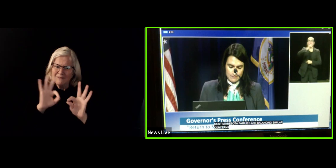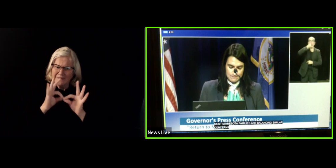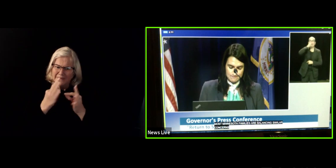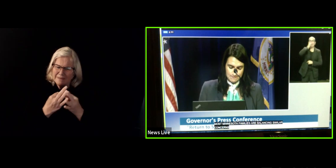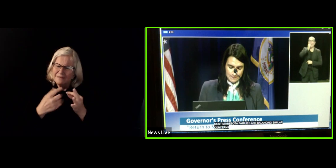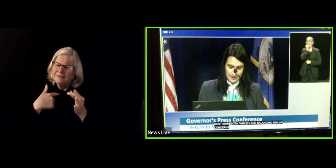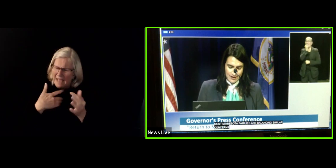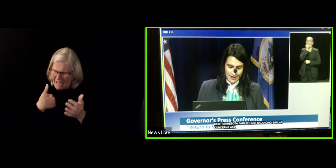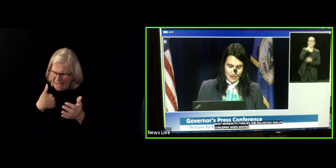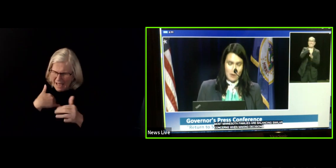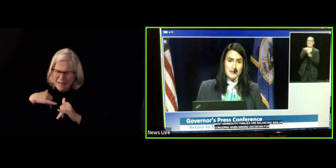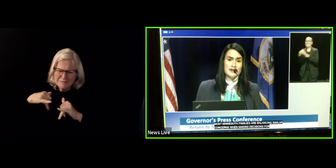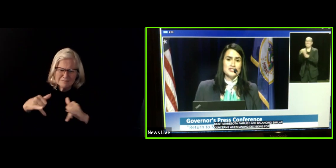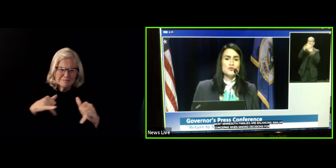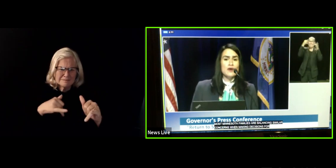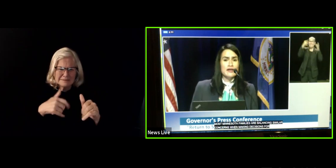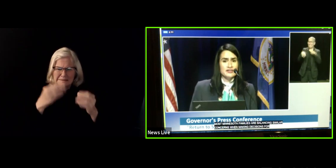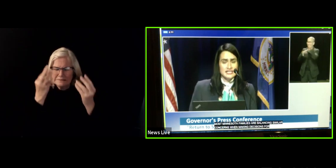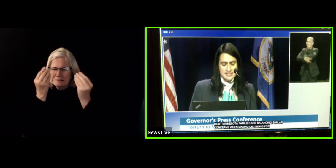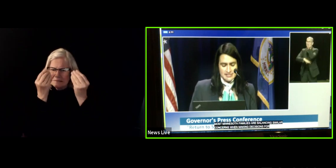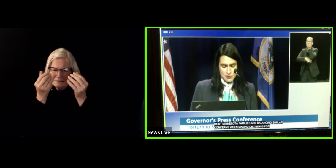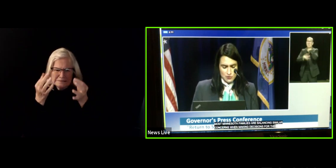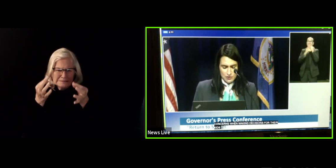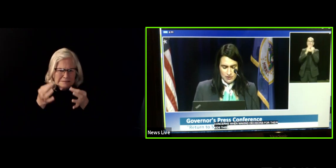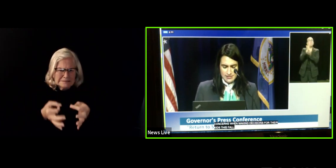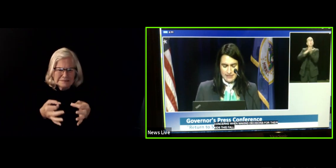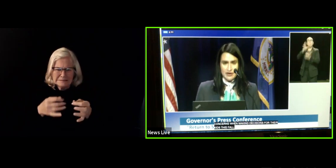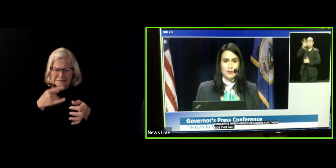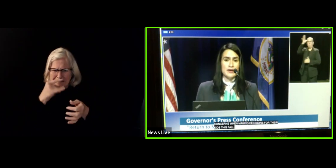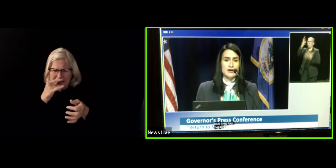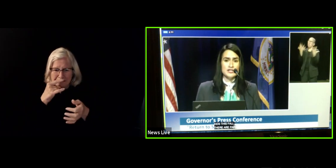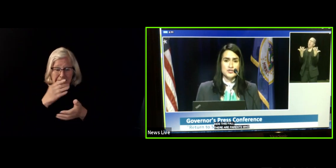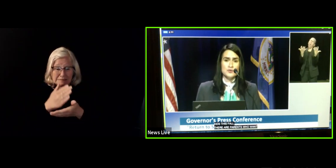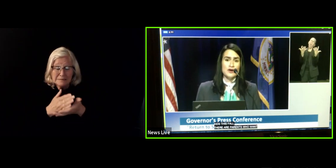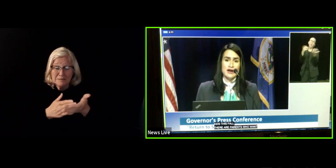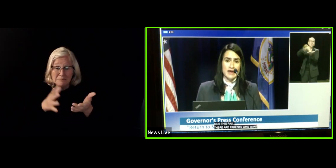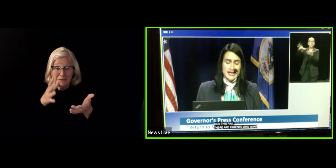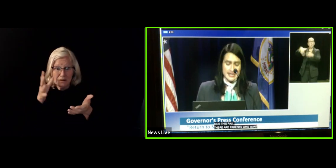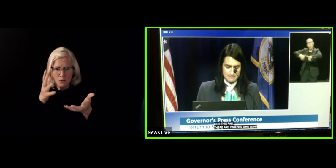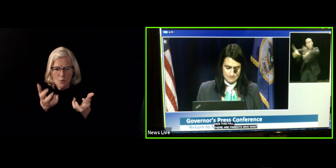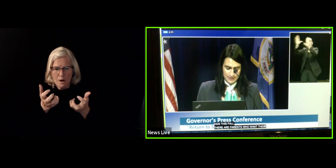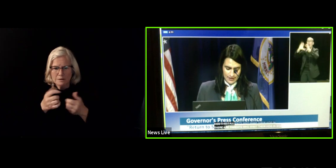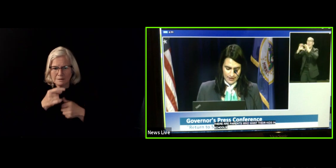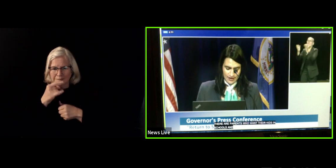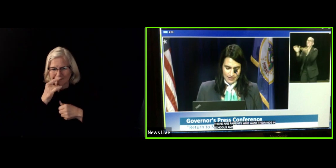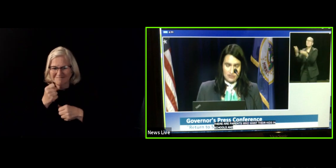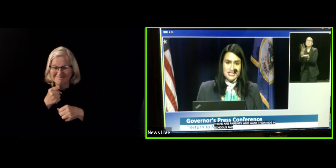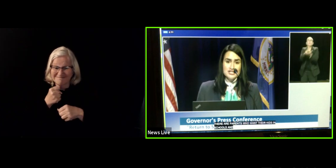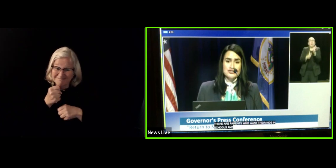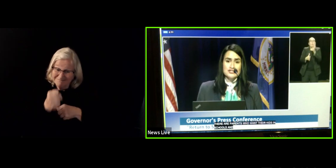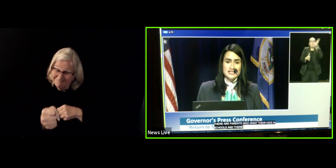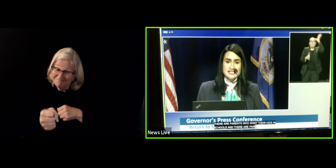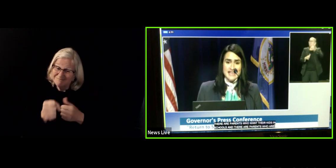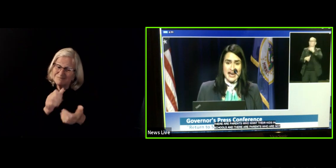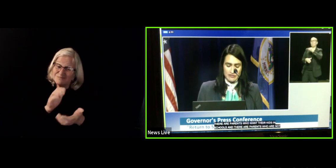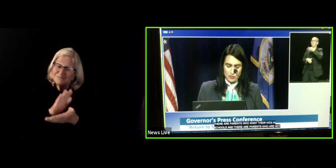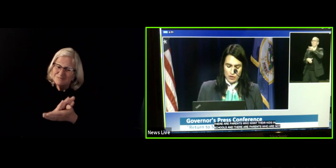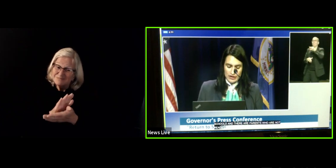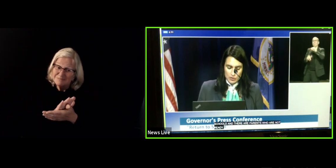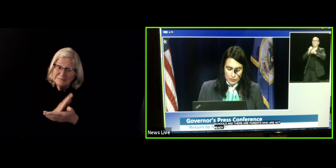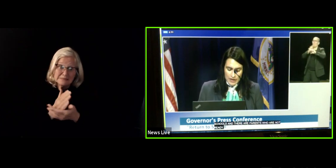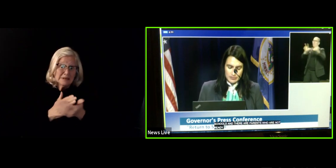fall. There are parents who want their kids in schools, and there are parents who are not ready. There are teachers and staff